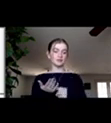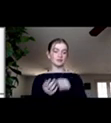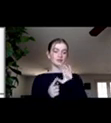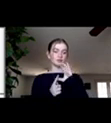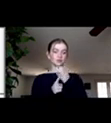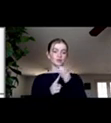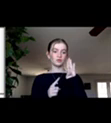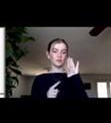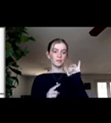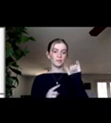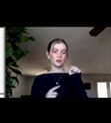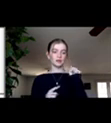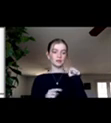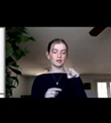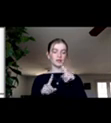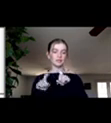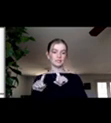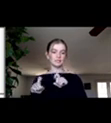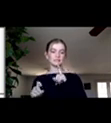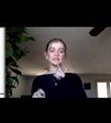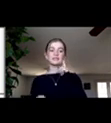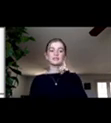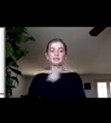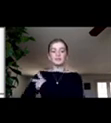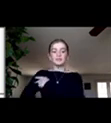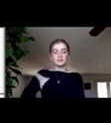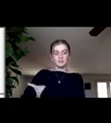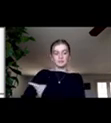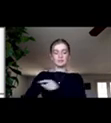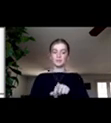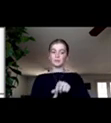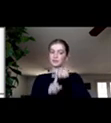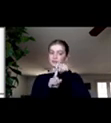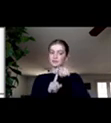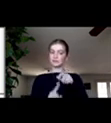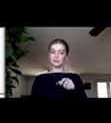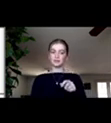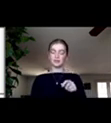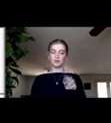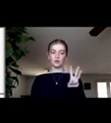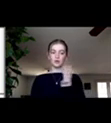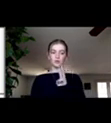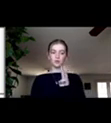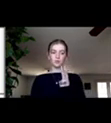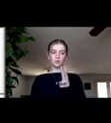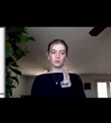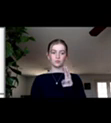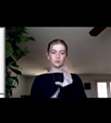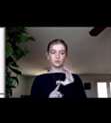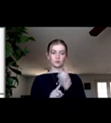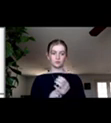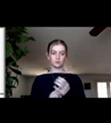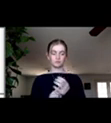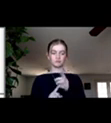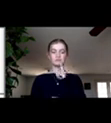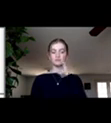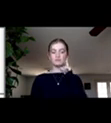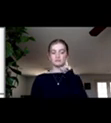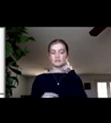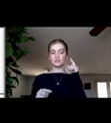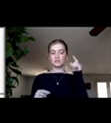and today I'm going to be talking about the culturally biased testing of deaf patients, specifically in our Western culture.